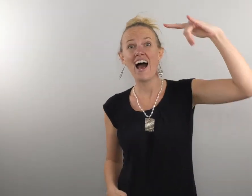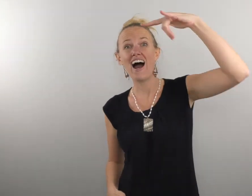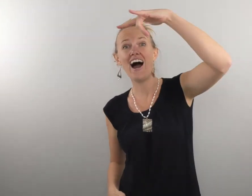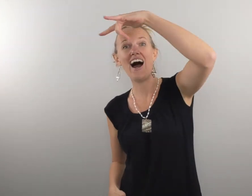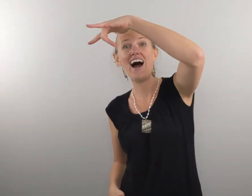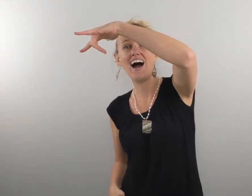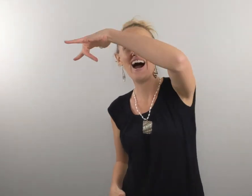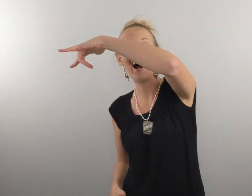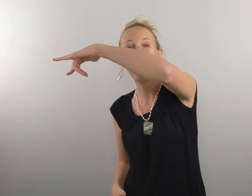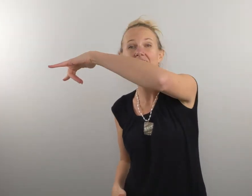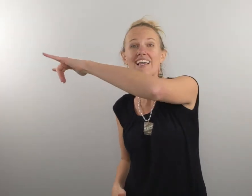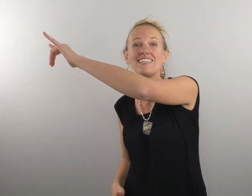fly.